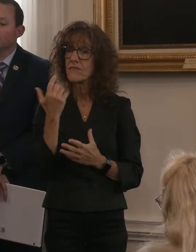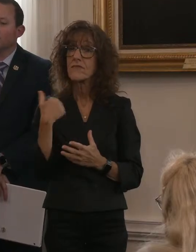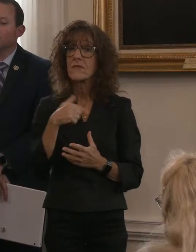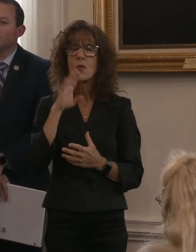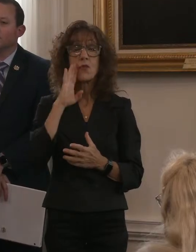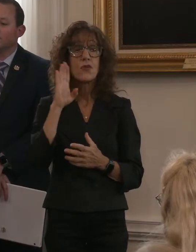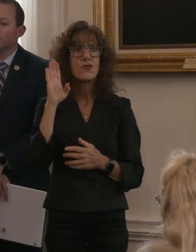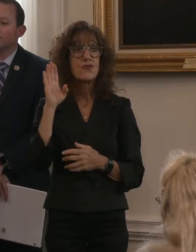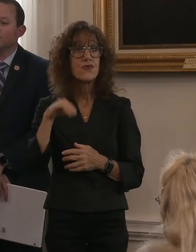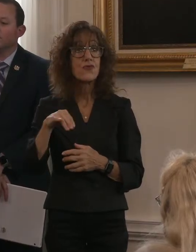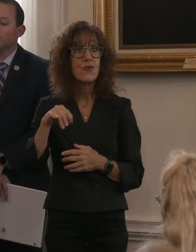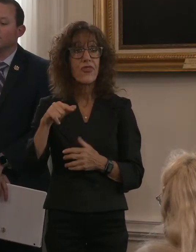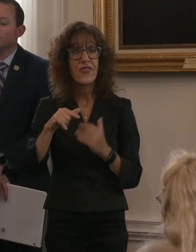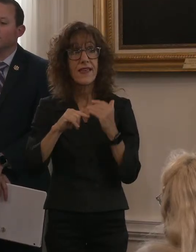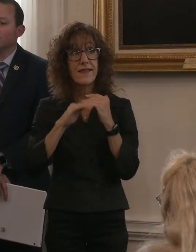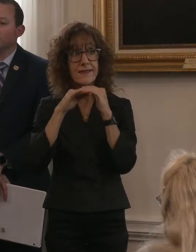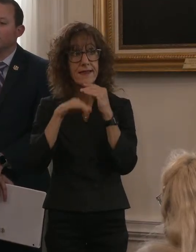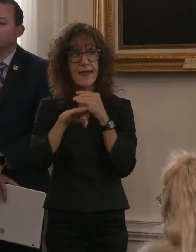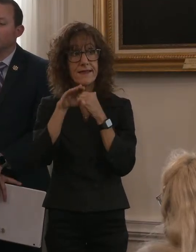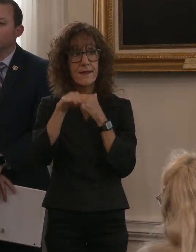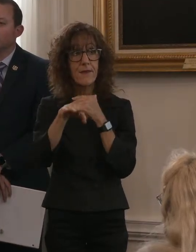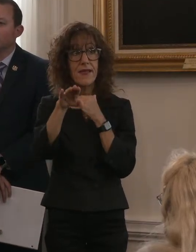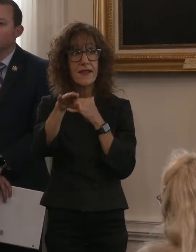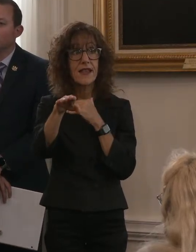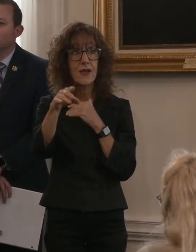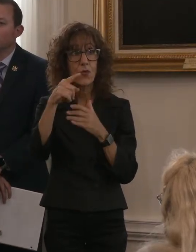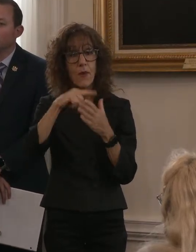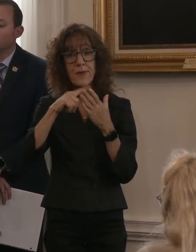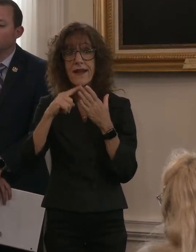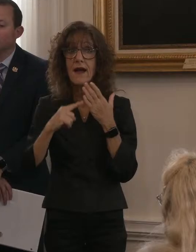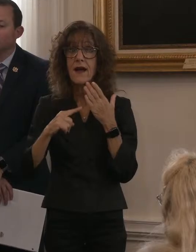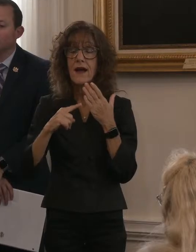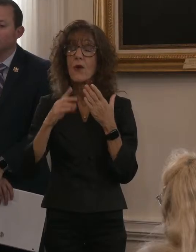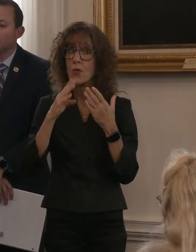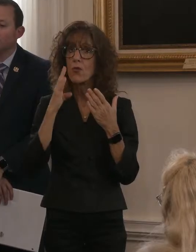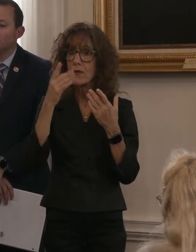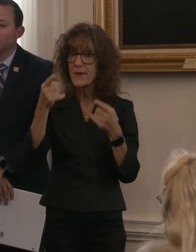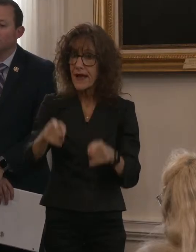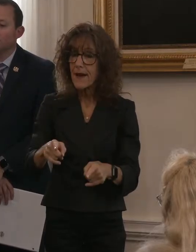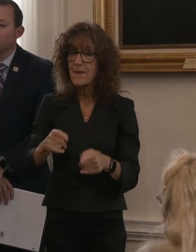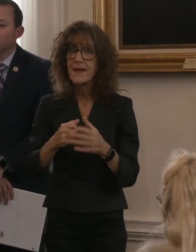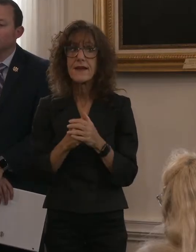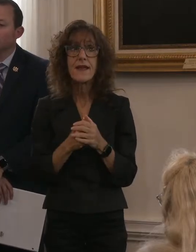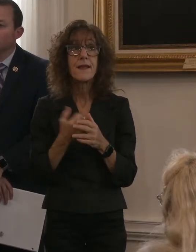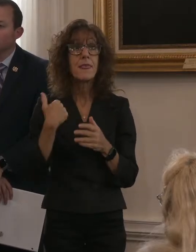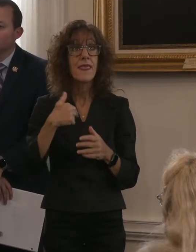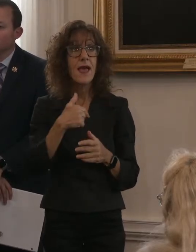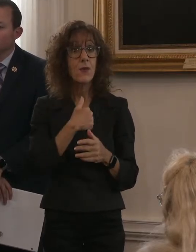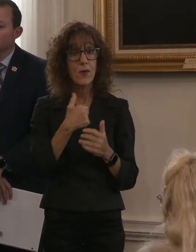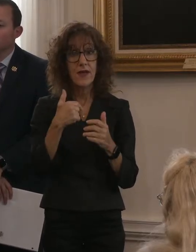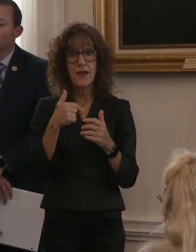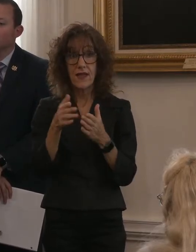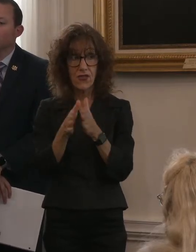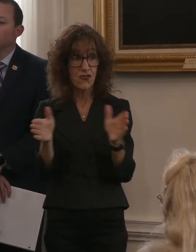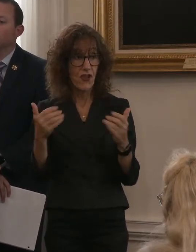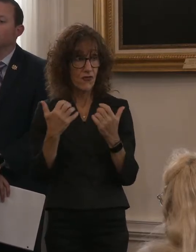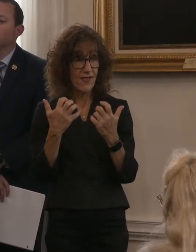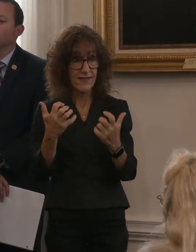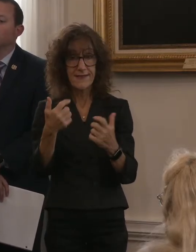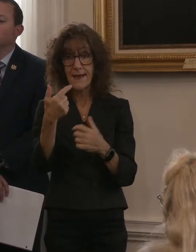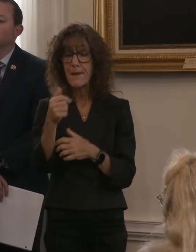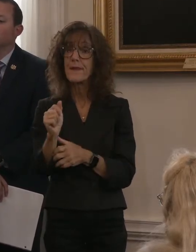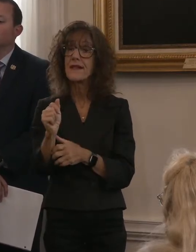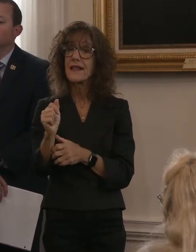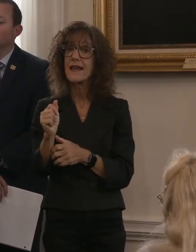knew this instability was coming, and that we in the General Assembly